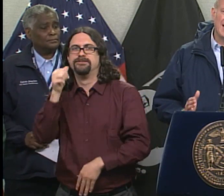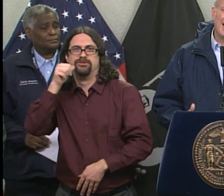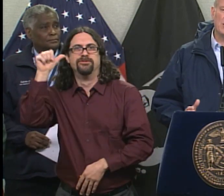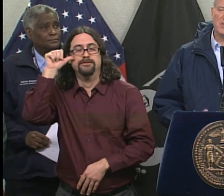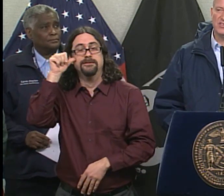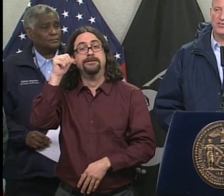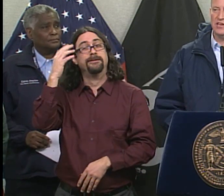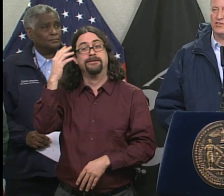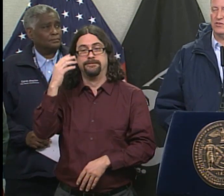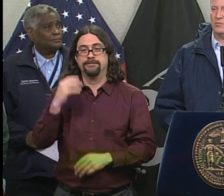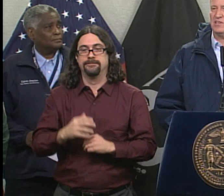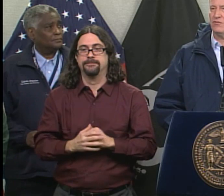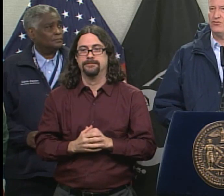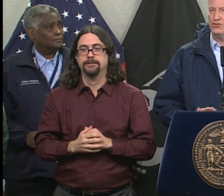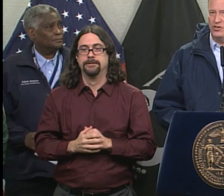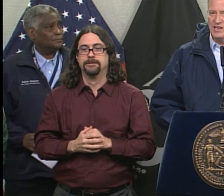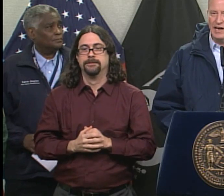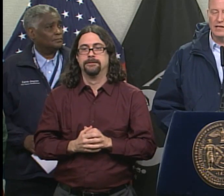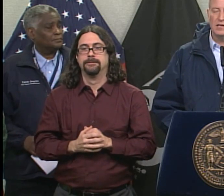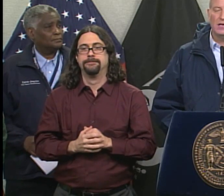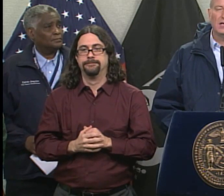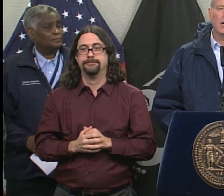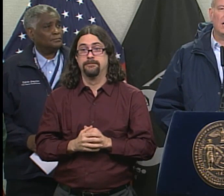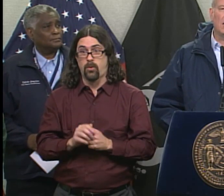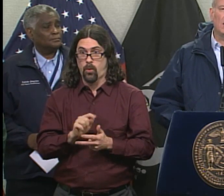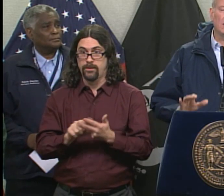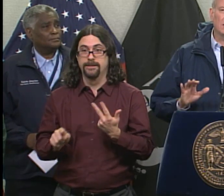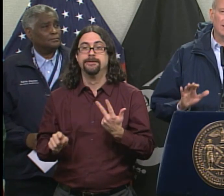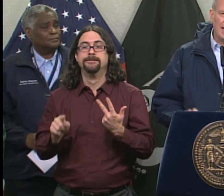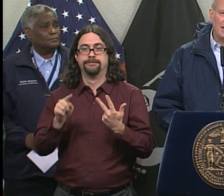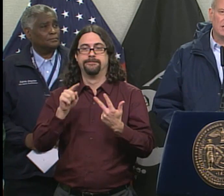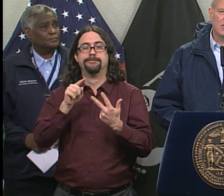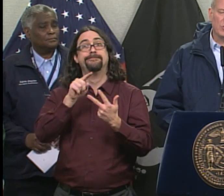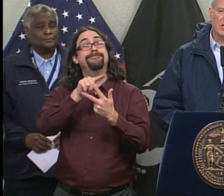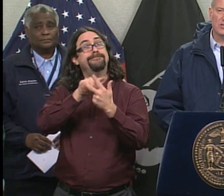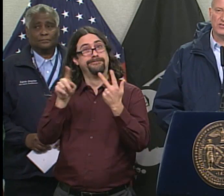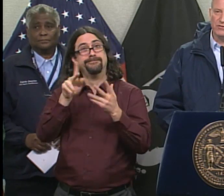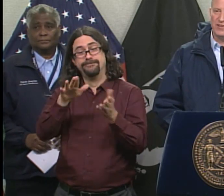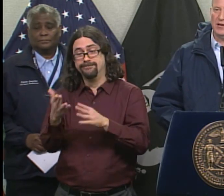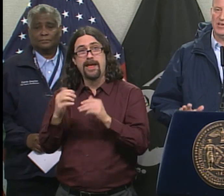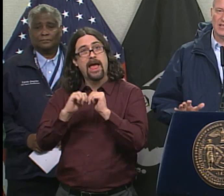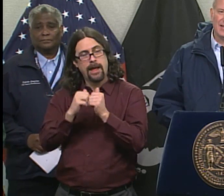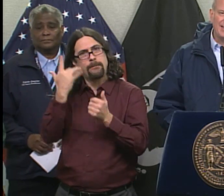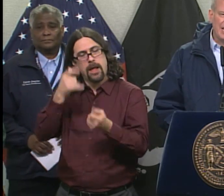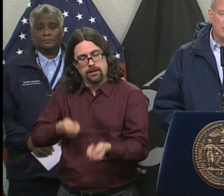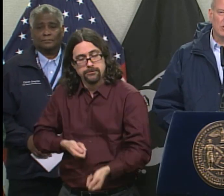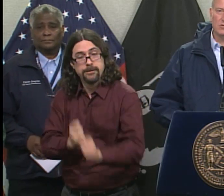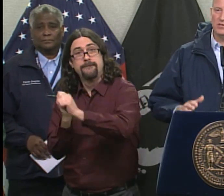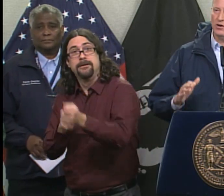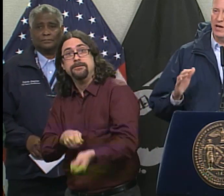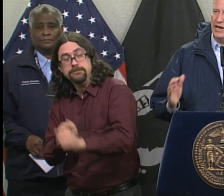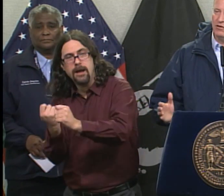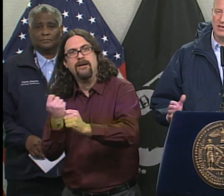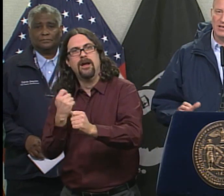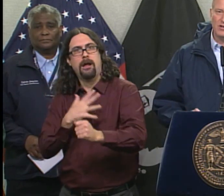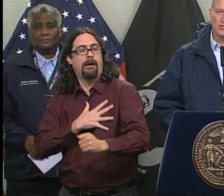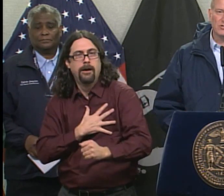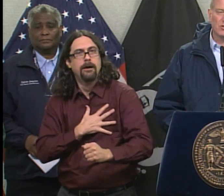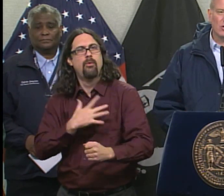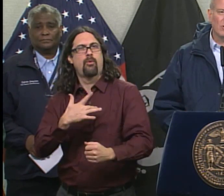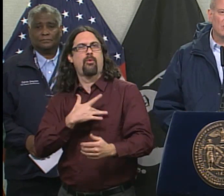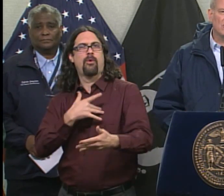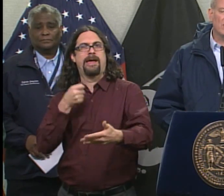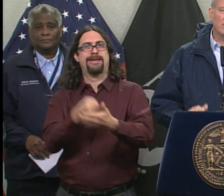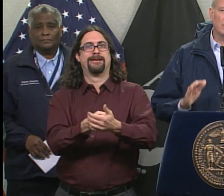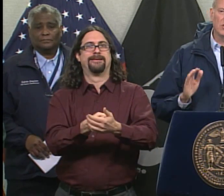are not in a position to exert themselves should not let someone else in your family, let a neighbor, hire a kid who's